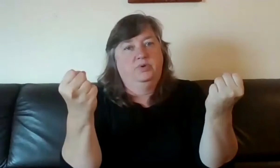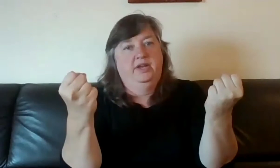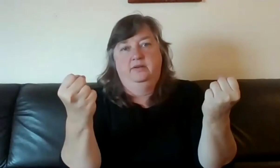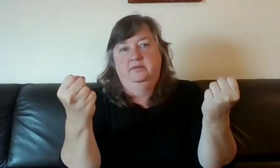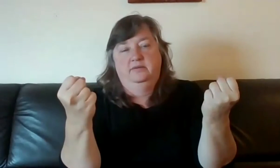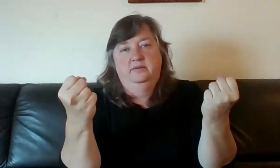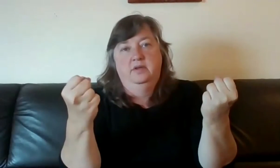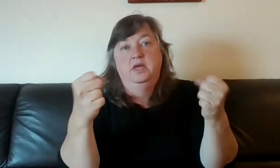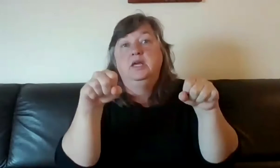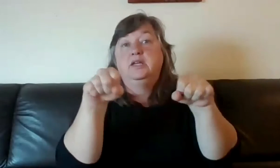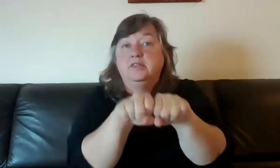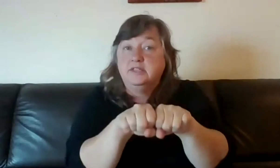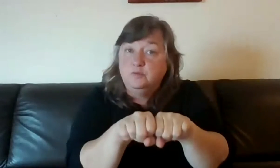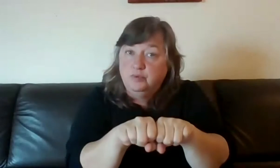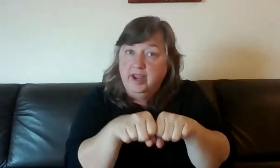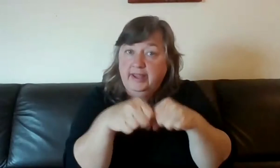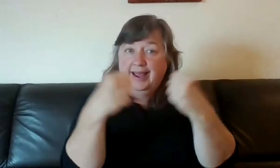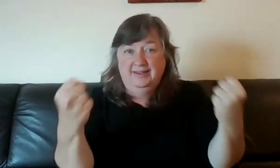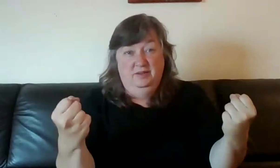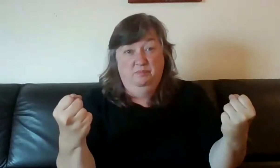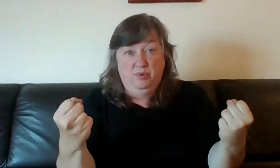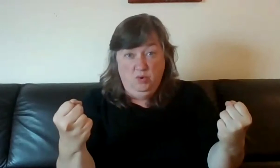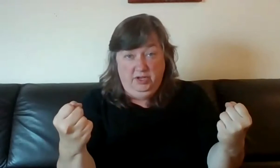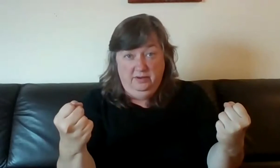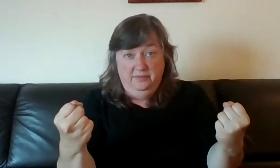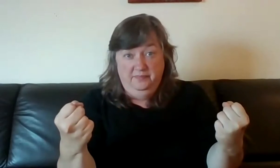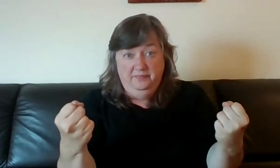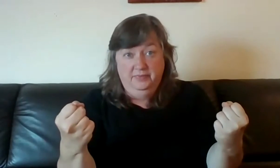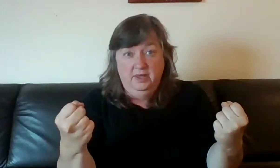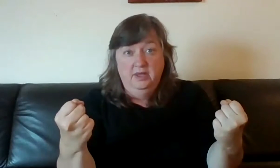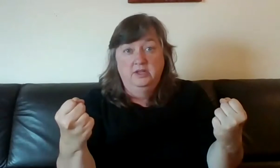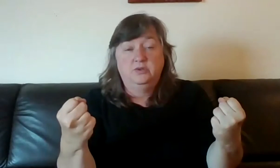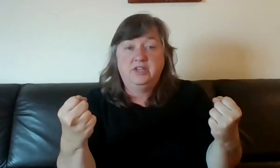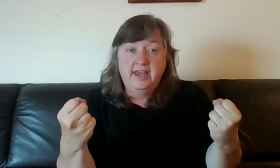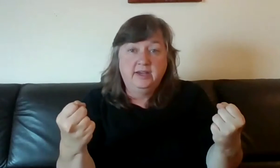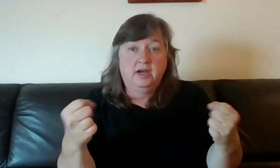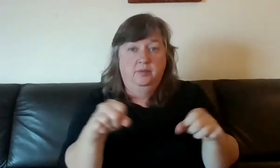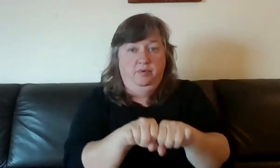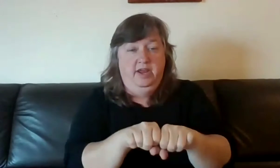Break. Now this is break as in broken. To take a break,